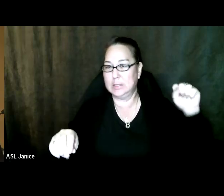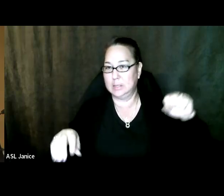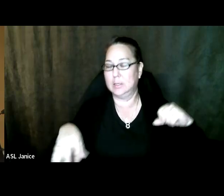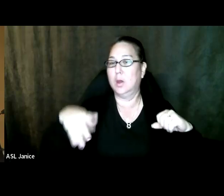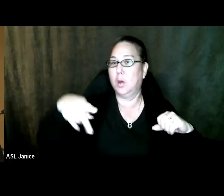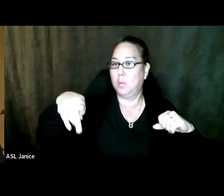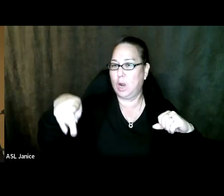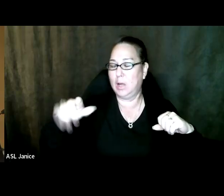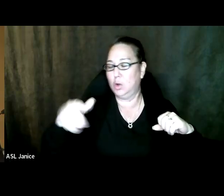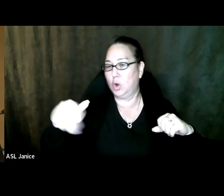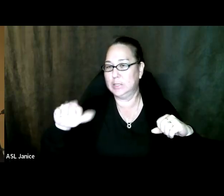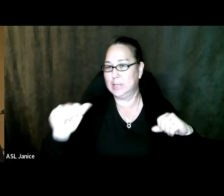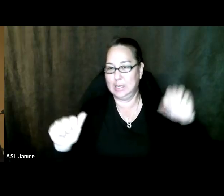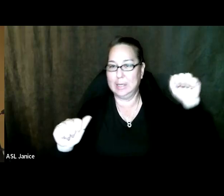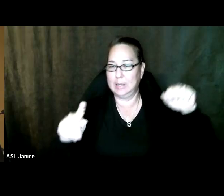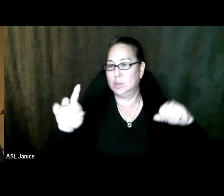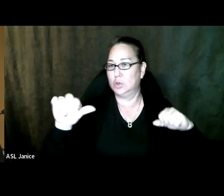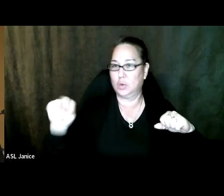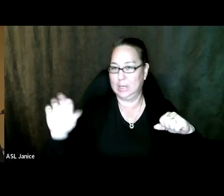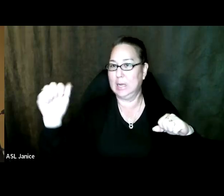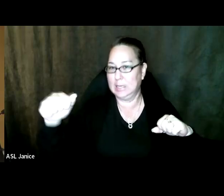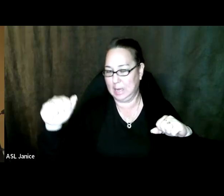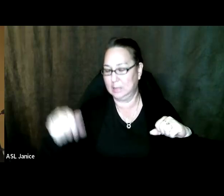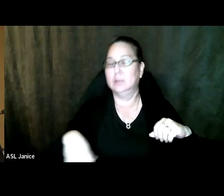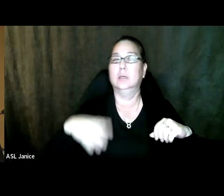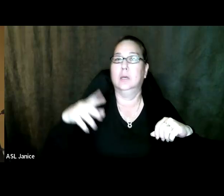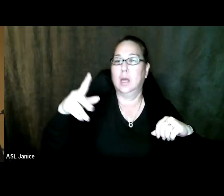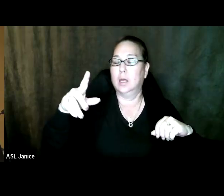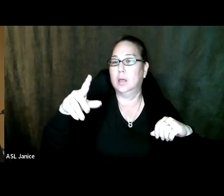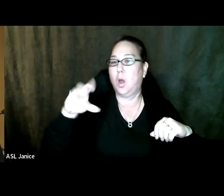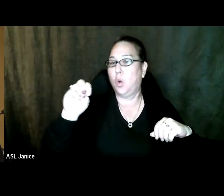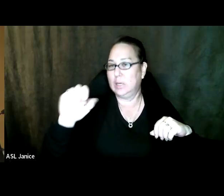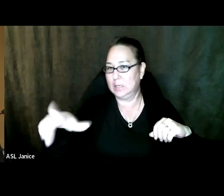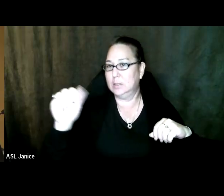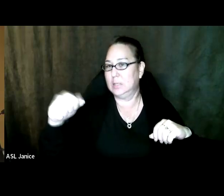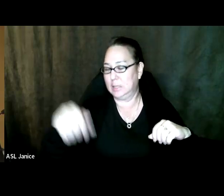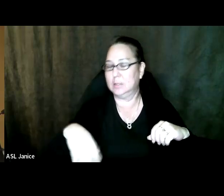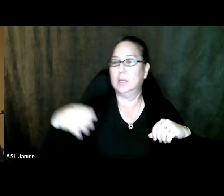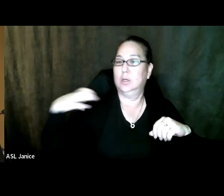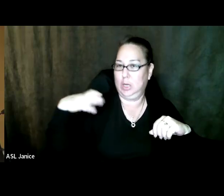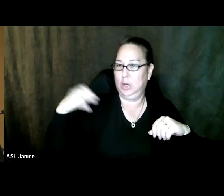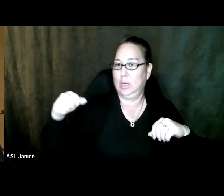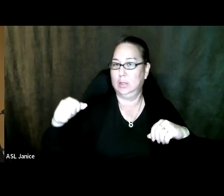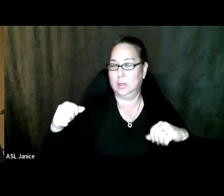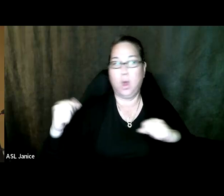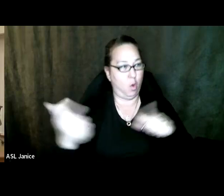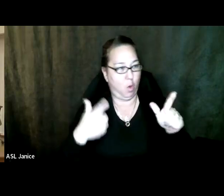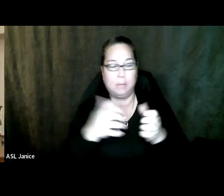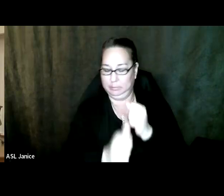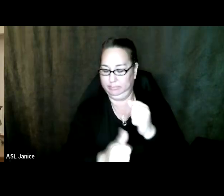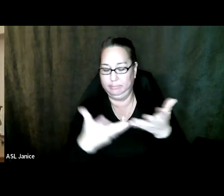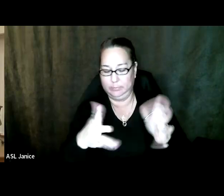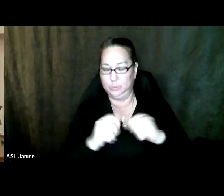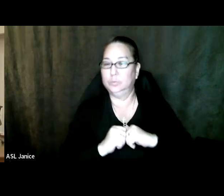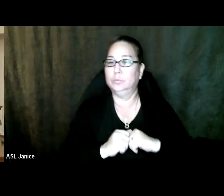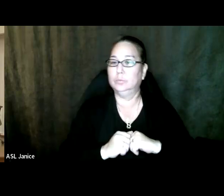Yes. Mr. Tran, Yes. Mr. O'Neill, Yes. Ms. Robinson. Yes. The motion passes. Thank you. I